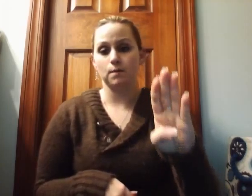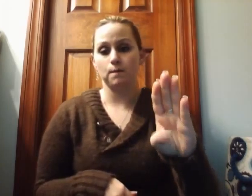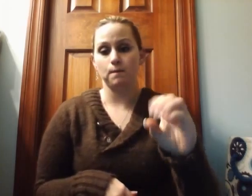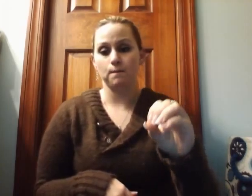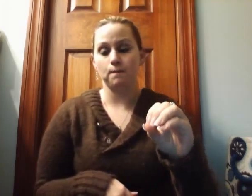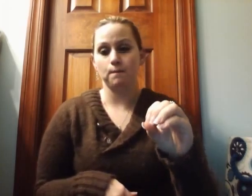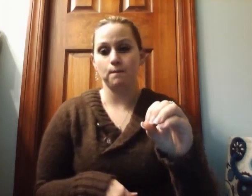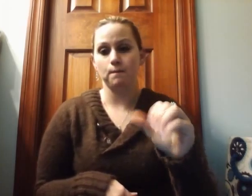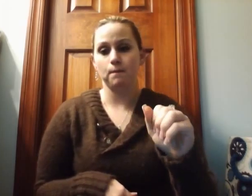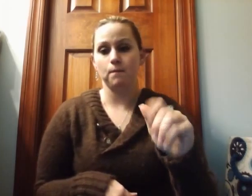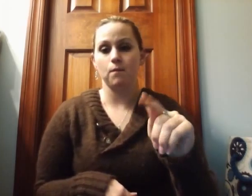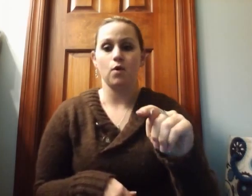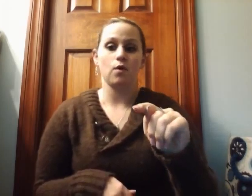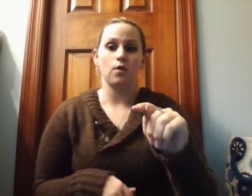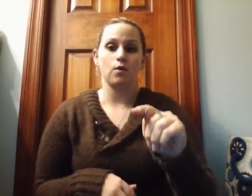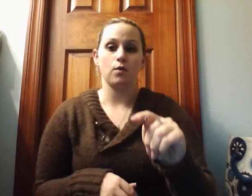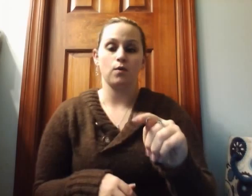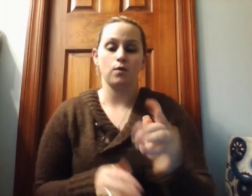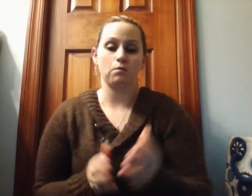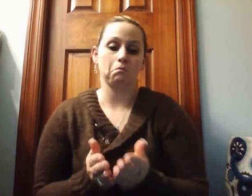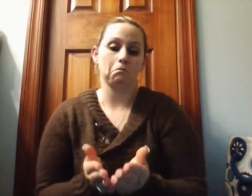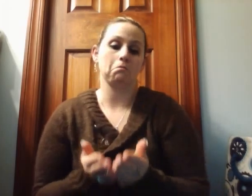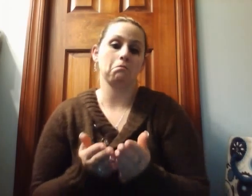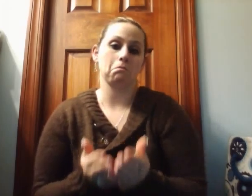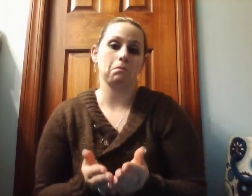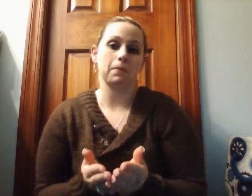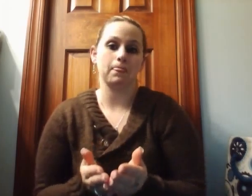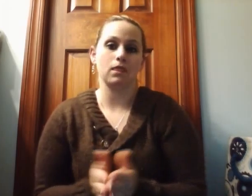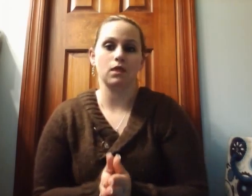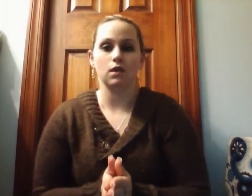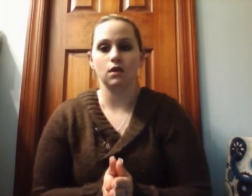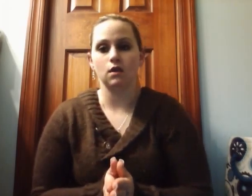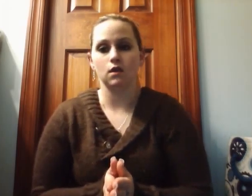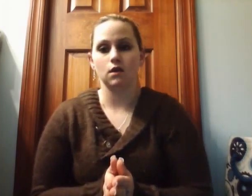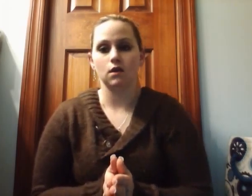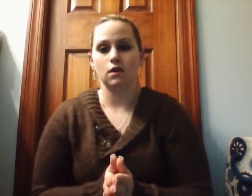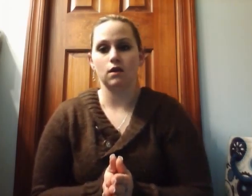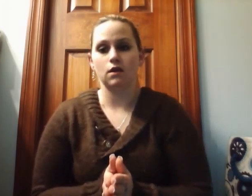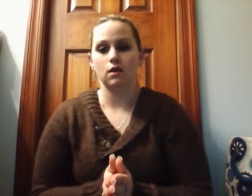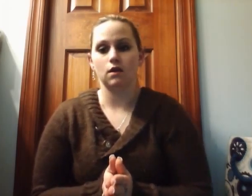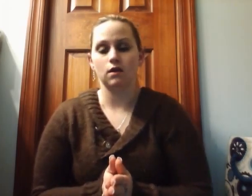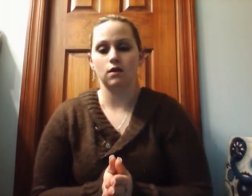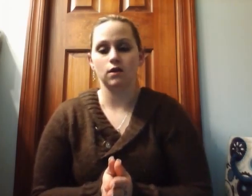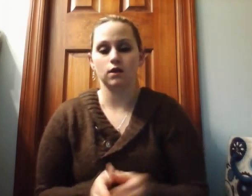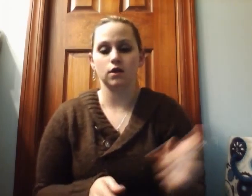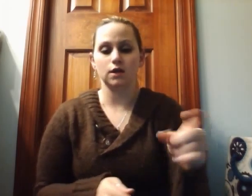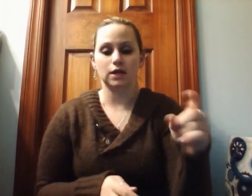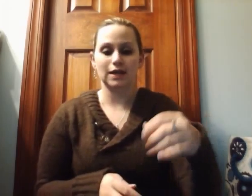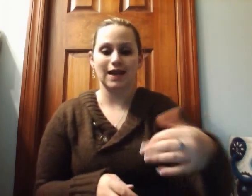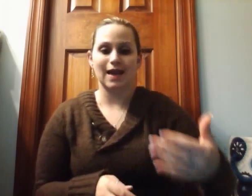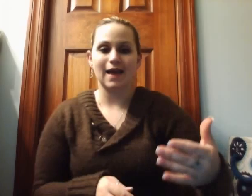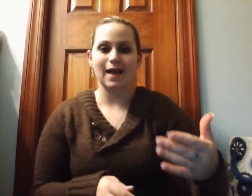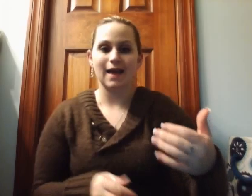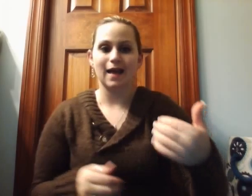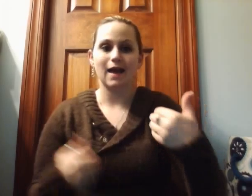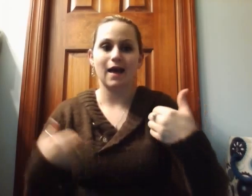I'm happy to know that you guys are not of that nature, not of that belief that people with disabilities are you and me